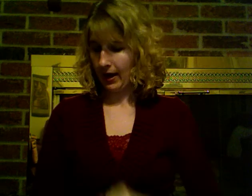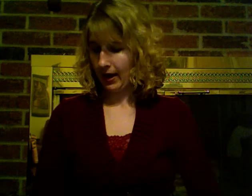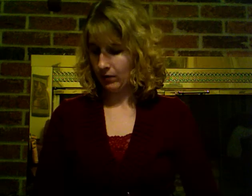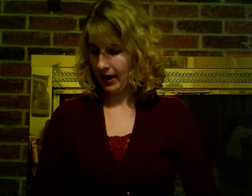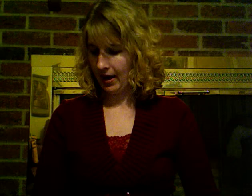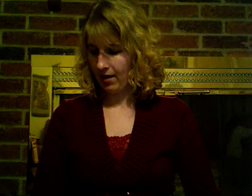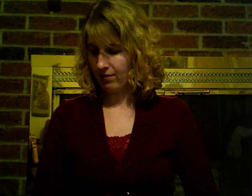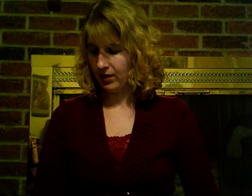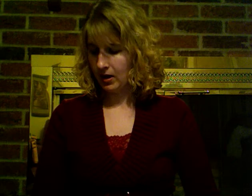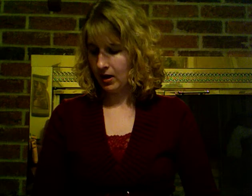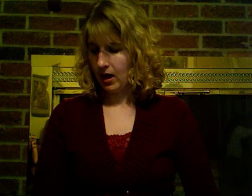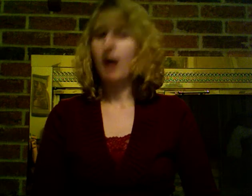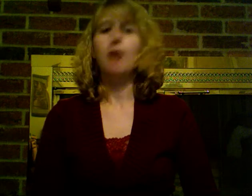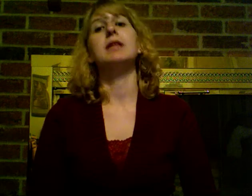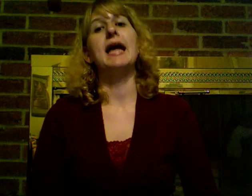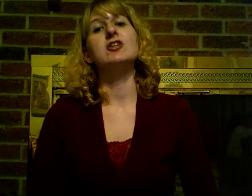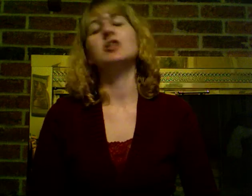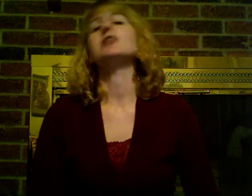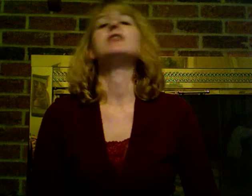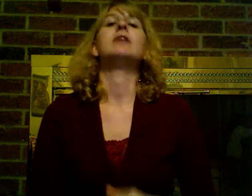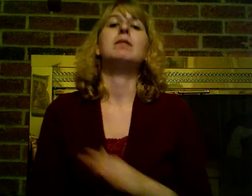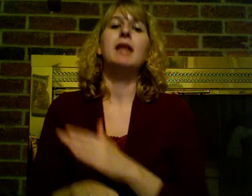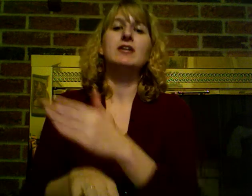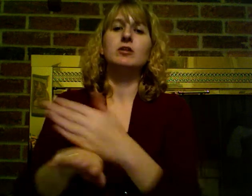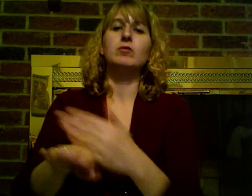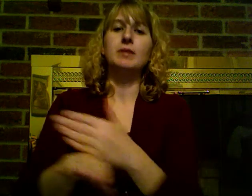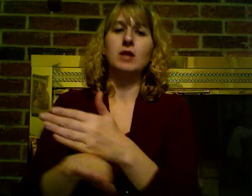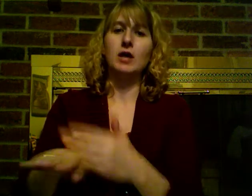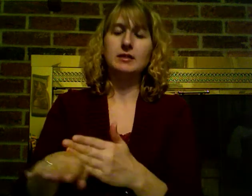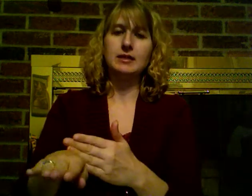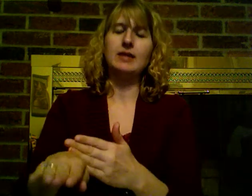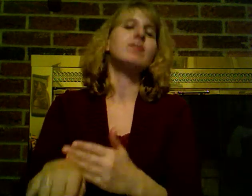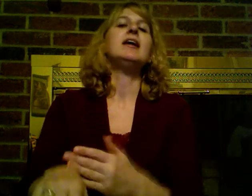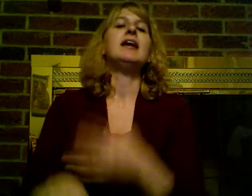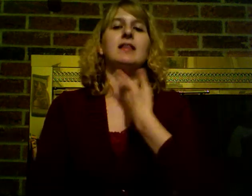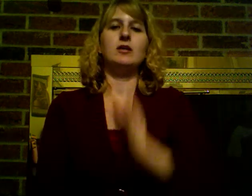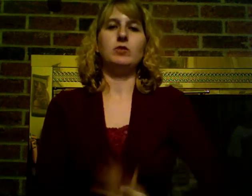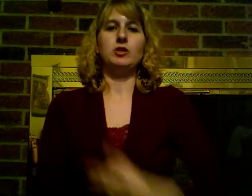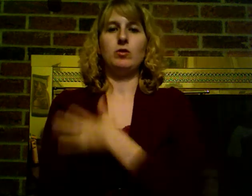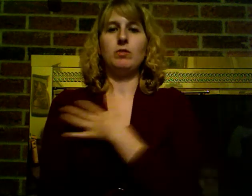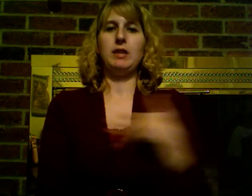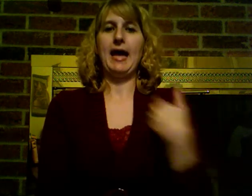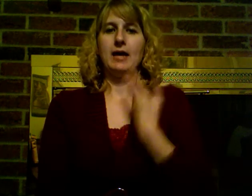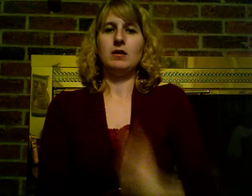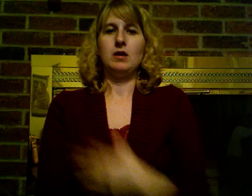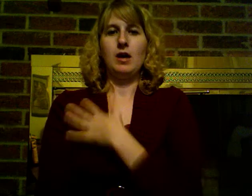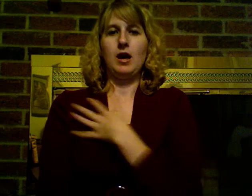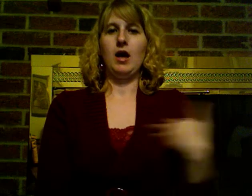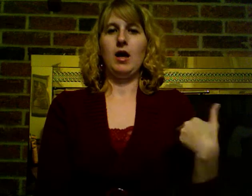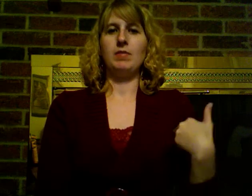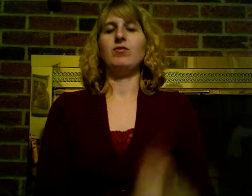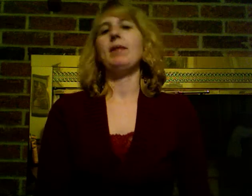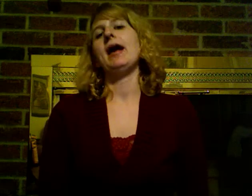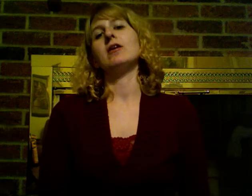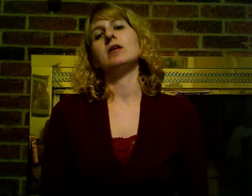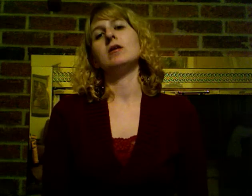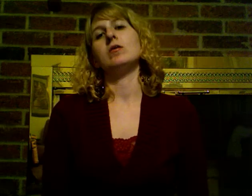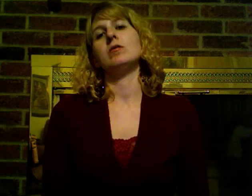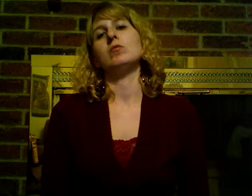And we have our plaid shirt. So again, a plaid shirt would be long sleeve, and then you would show the plaid. If the pattern was